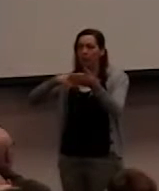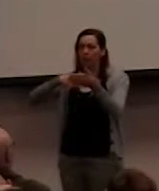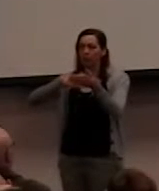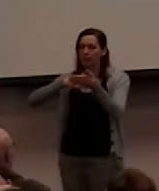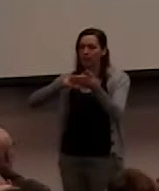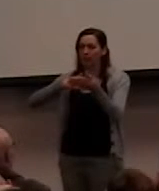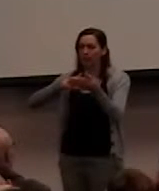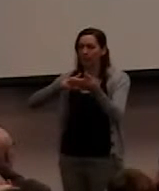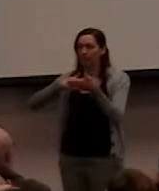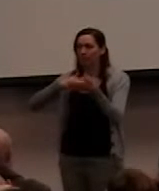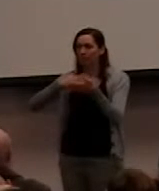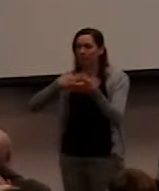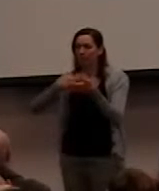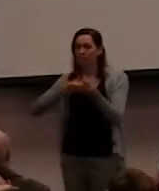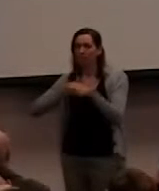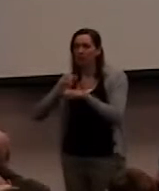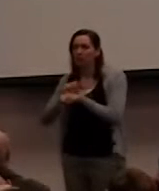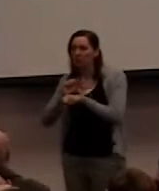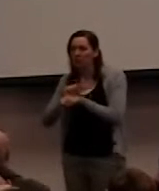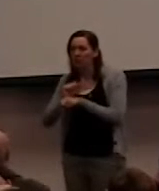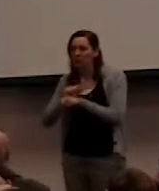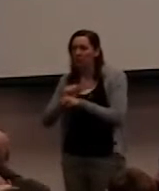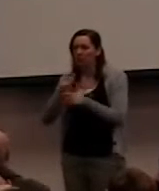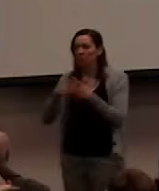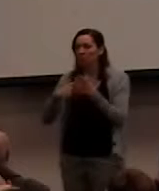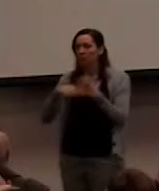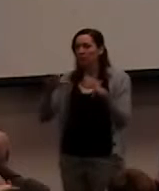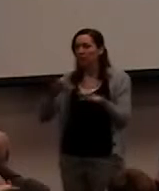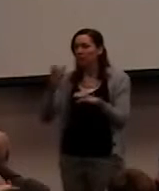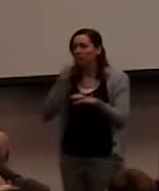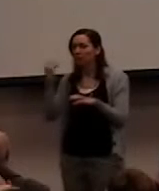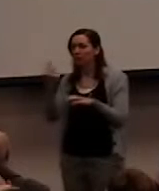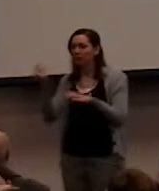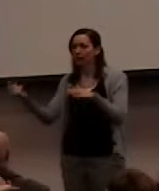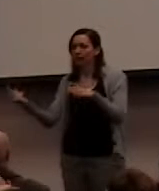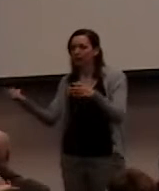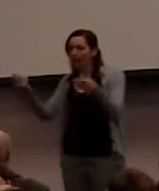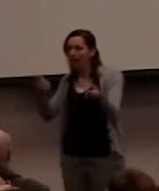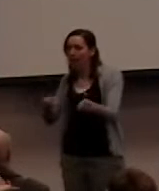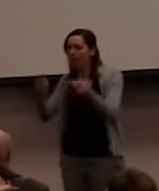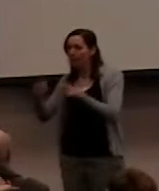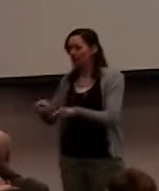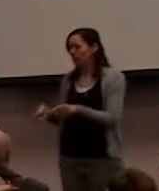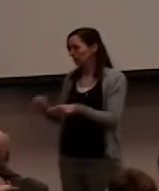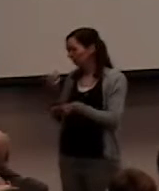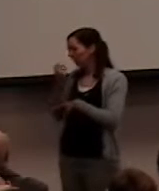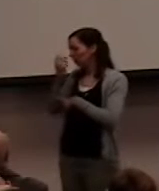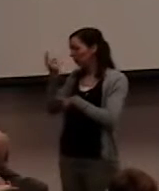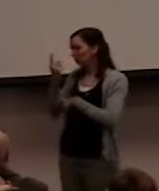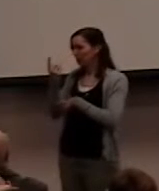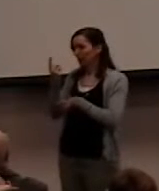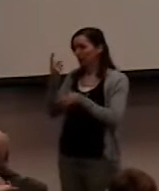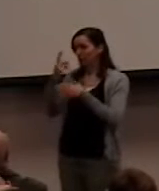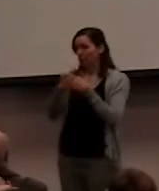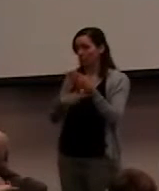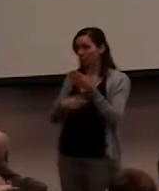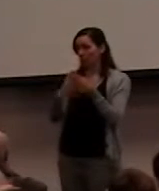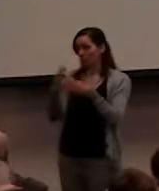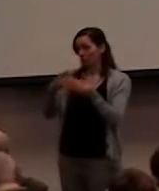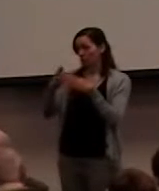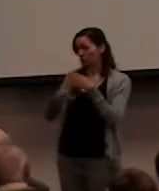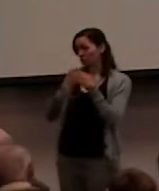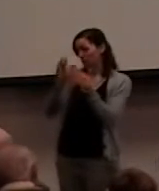fallback position when something comes up? So he understood the expected results, and that is, we'll get a